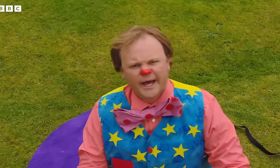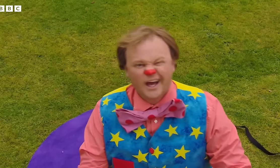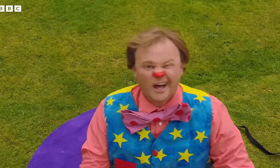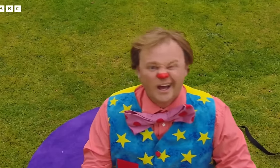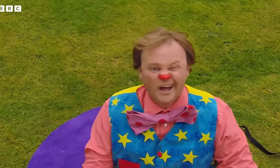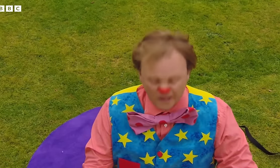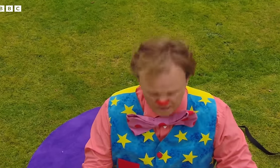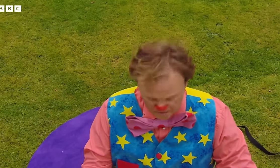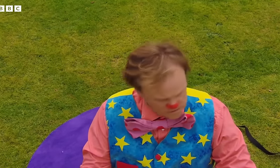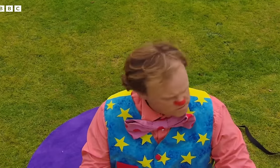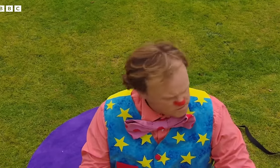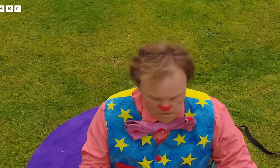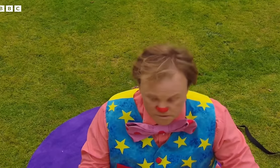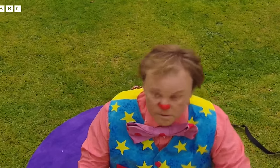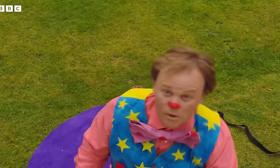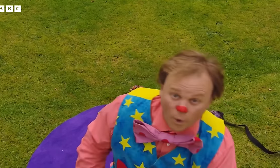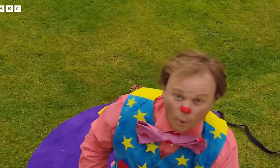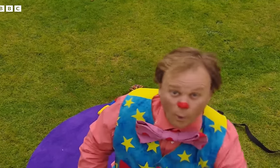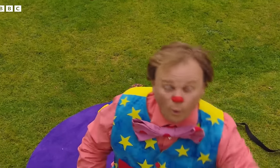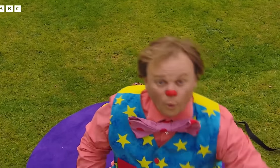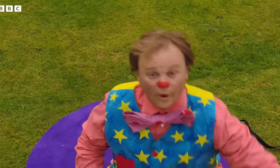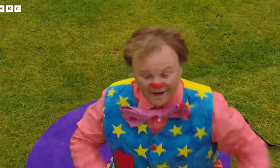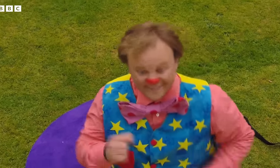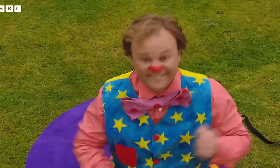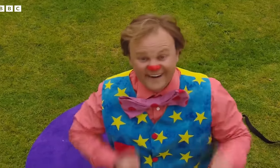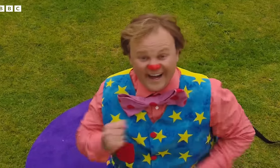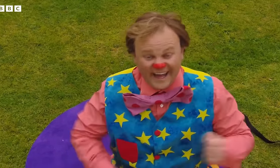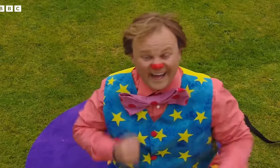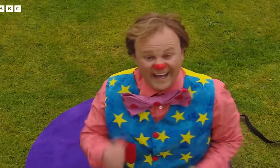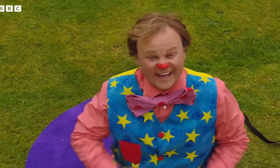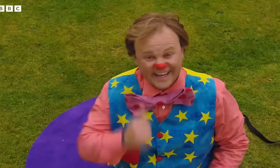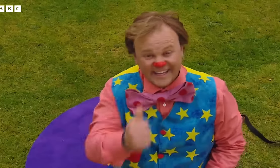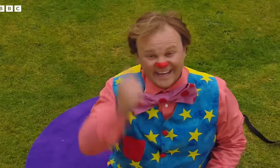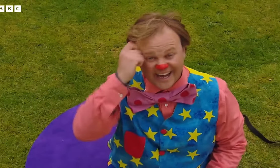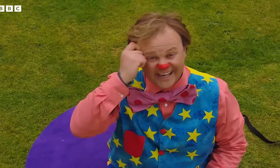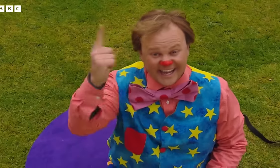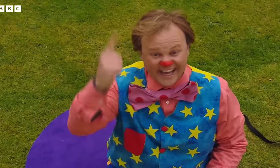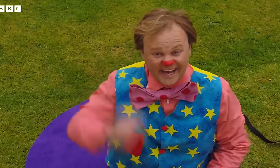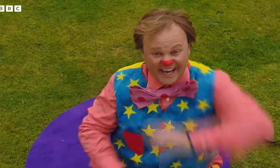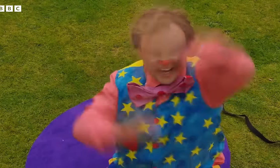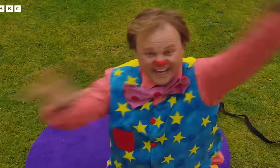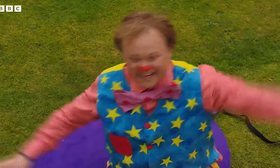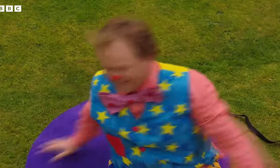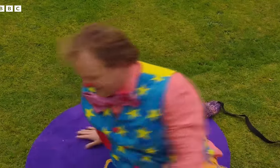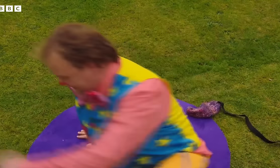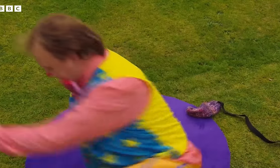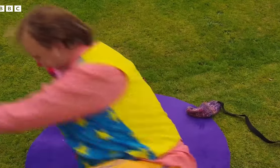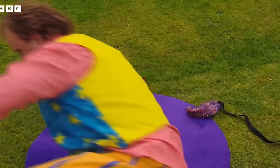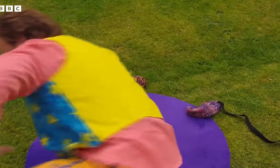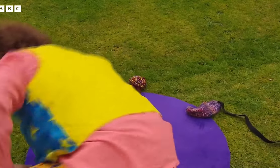Try running, Mr. Tumble. Ooh, running? Good idea.